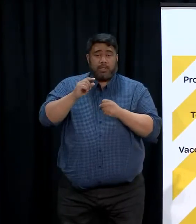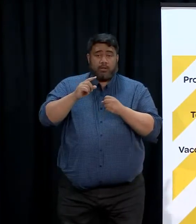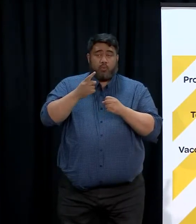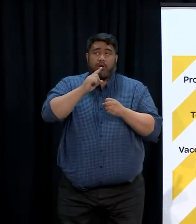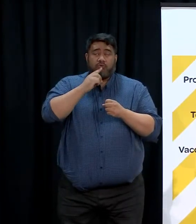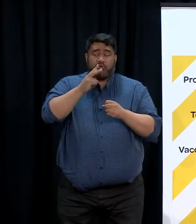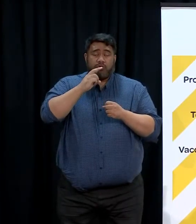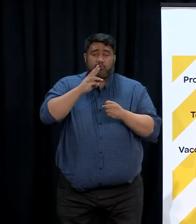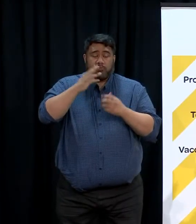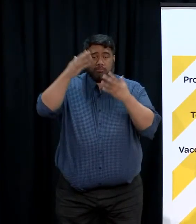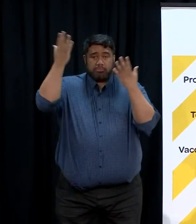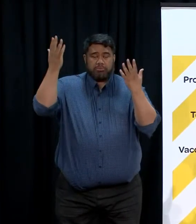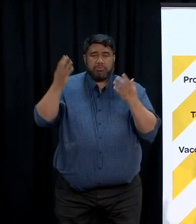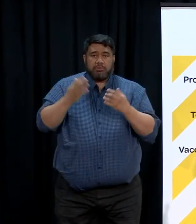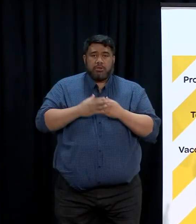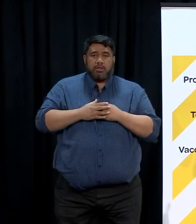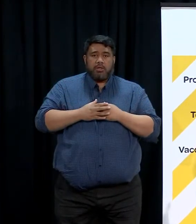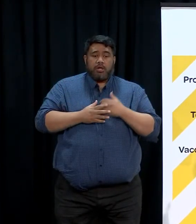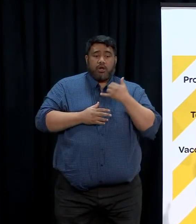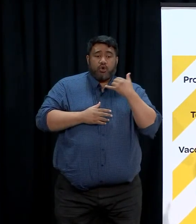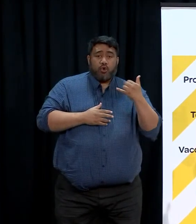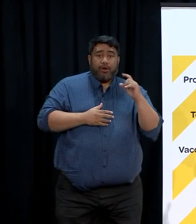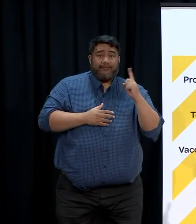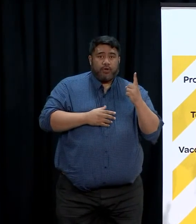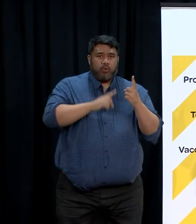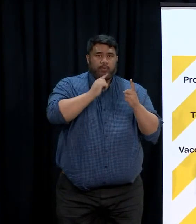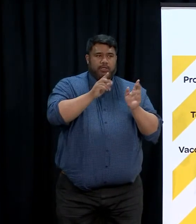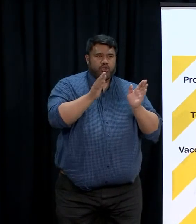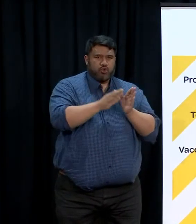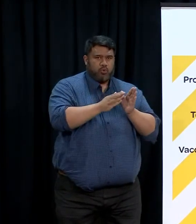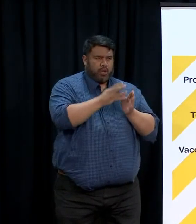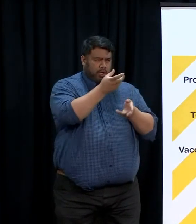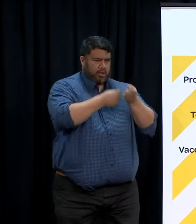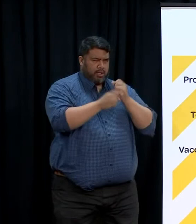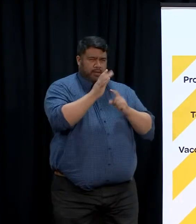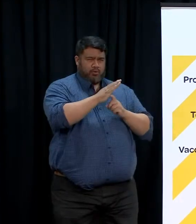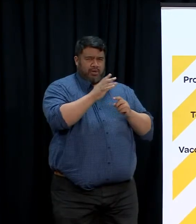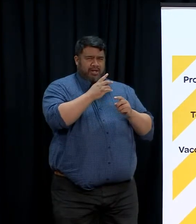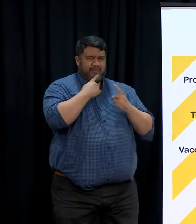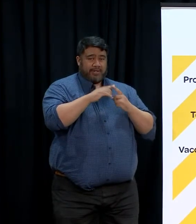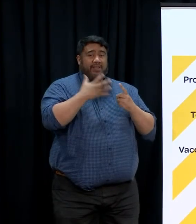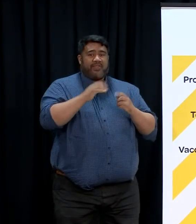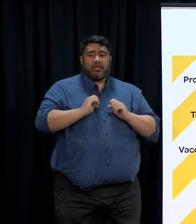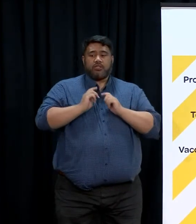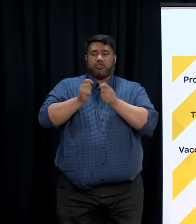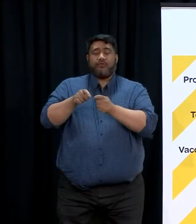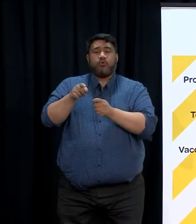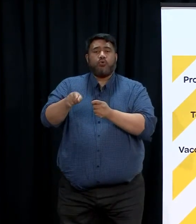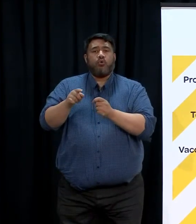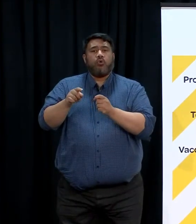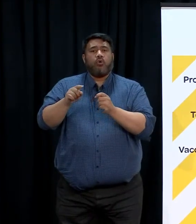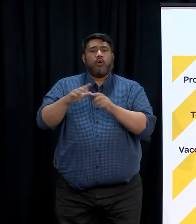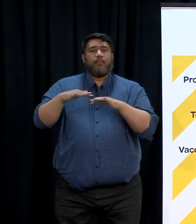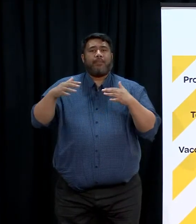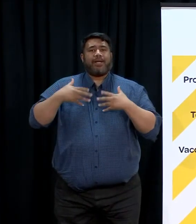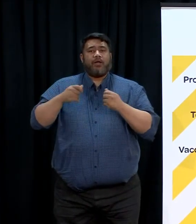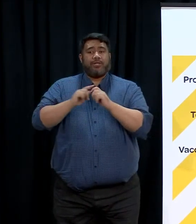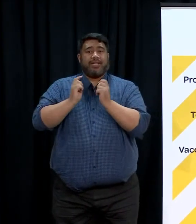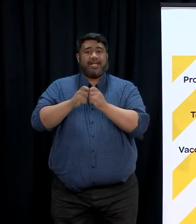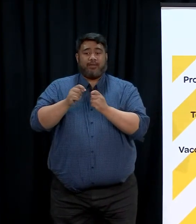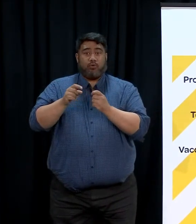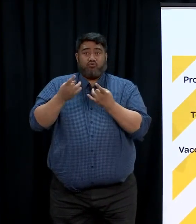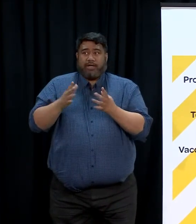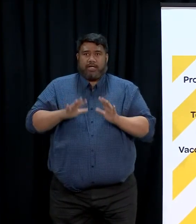would be quite short and just eliciting really key information, and then we can use our public health teams who are on standby right